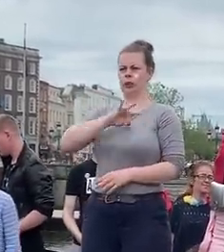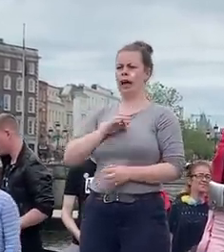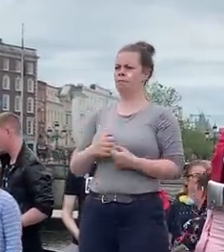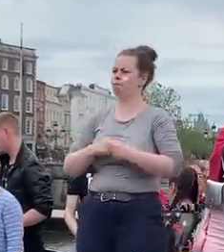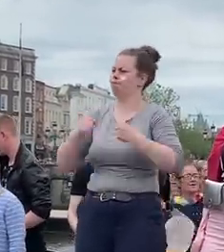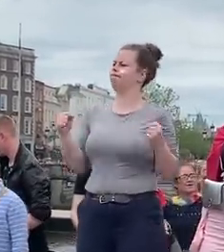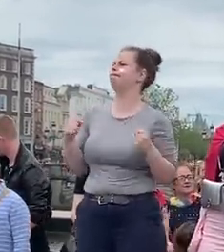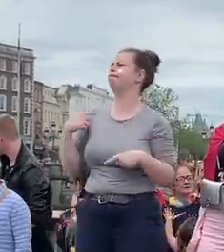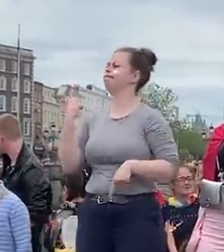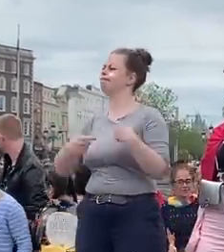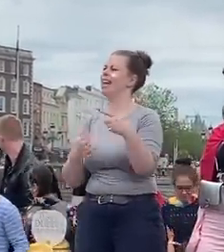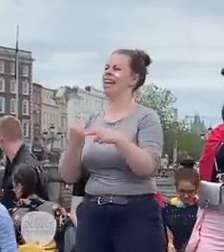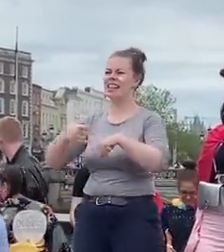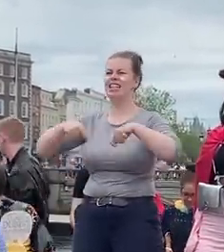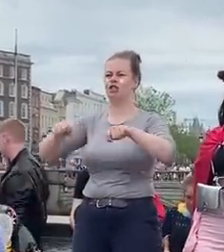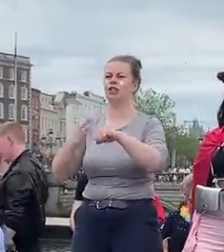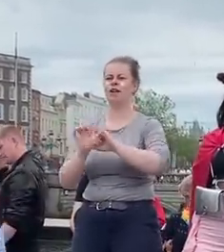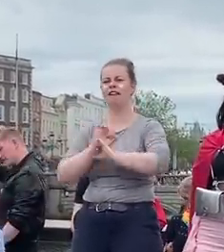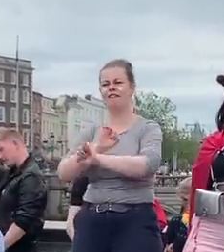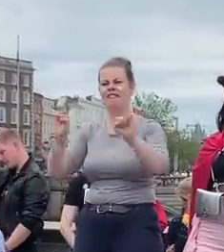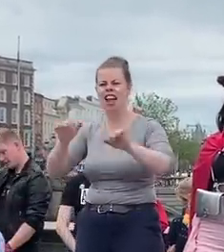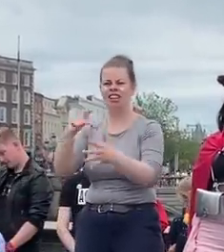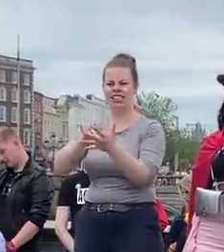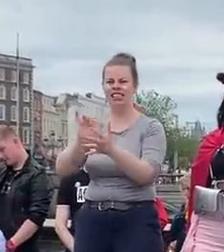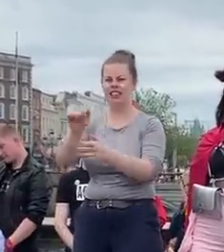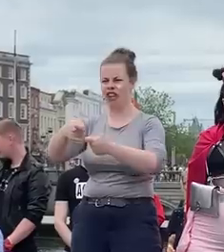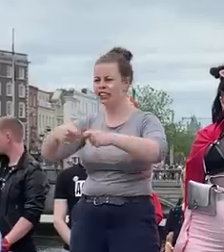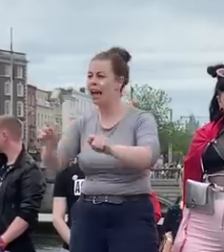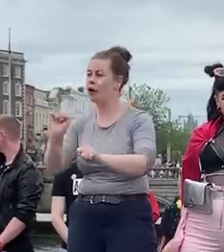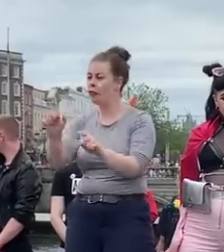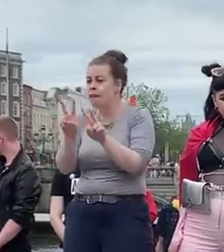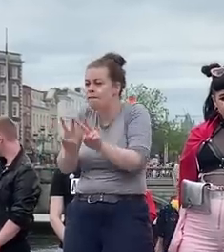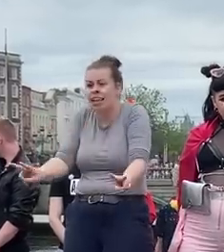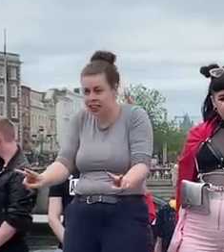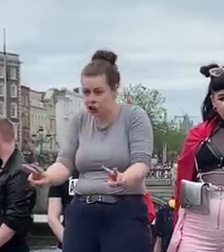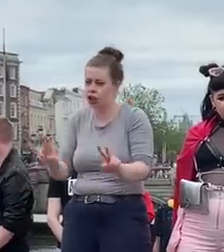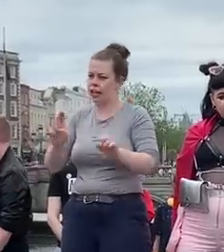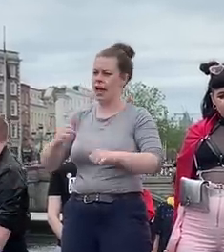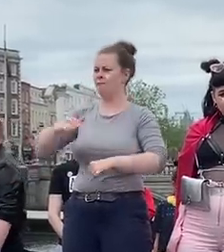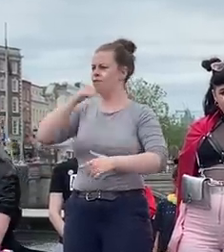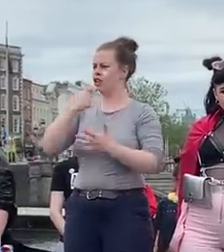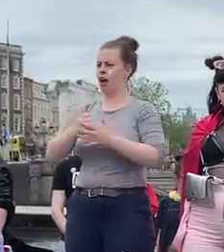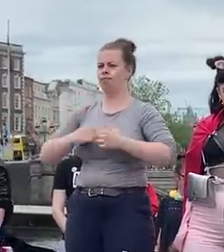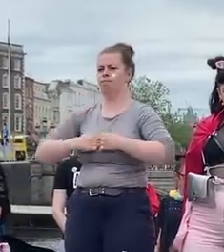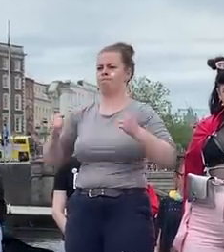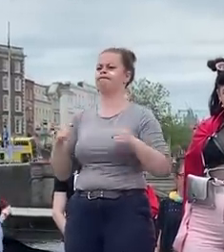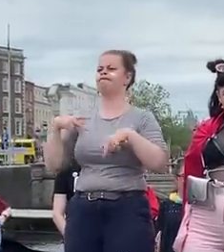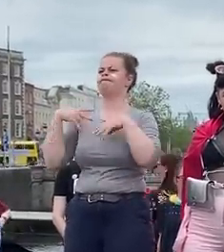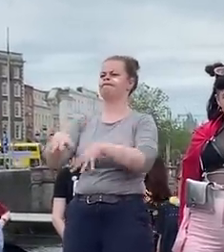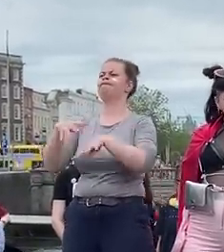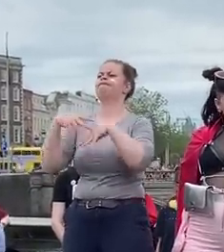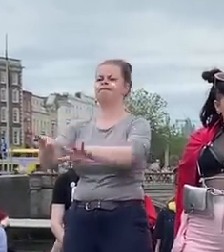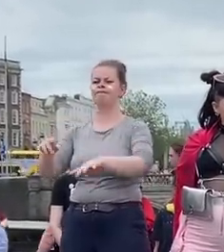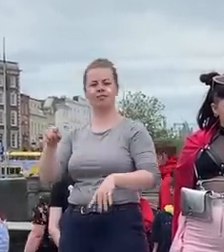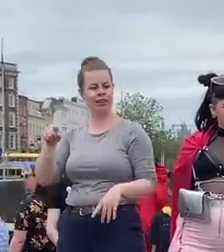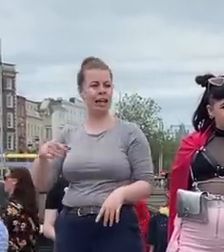the streets of their city, their town, their village for the first time. Yeah?